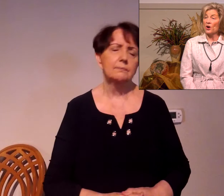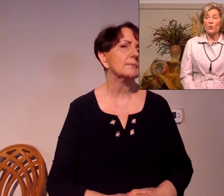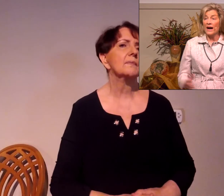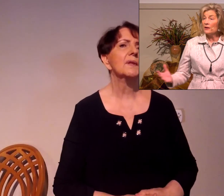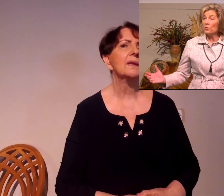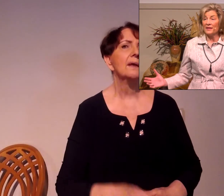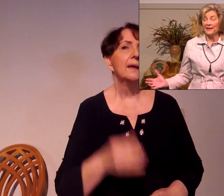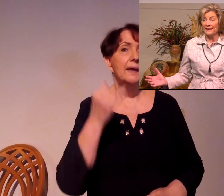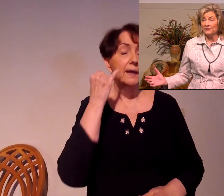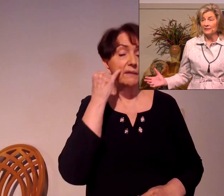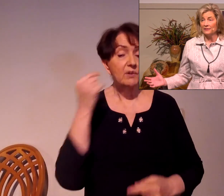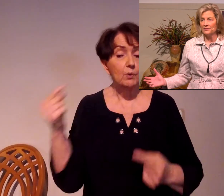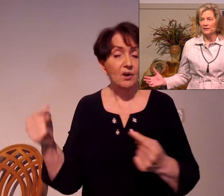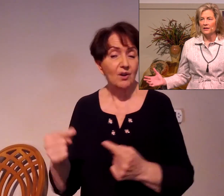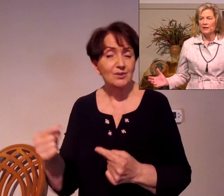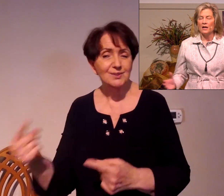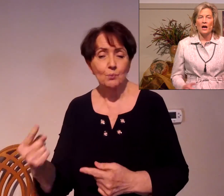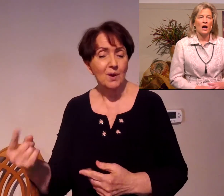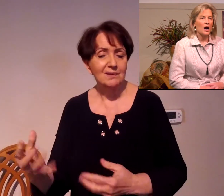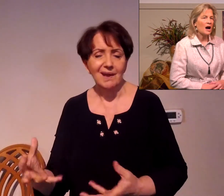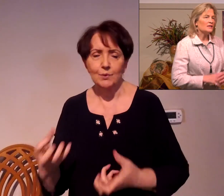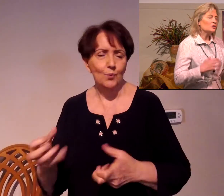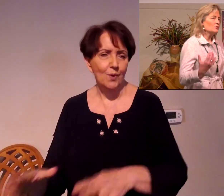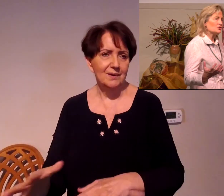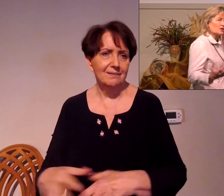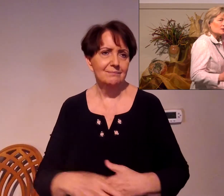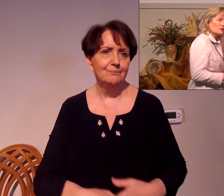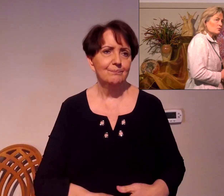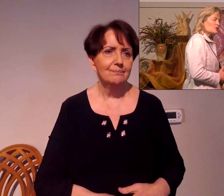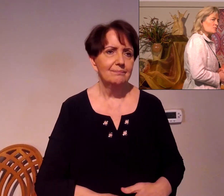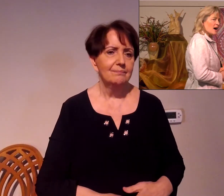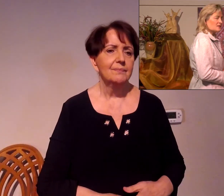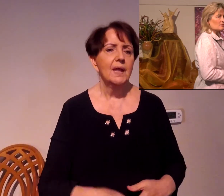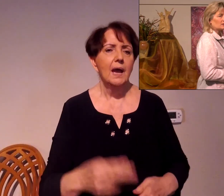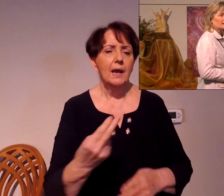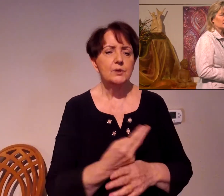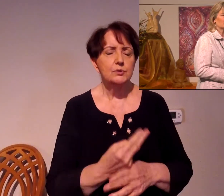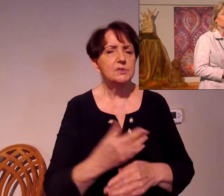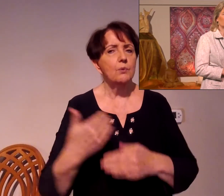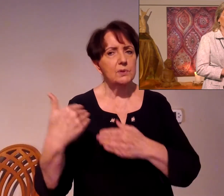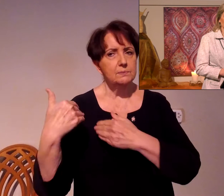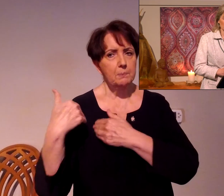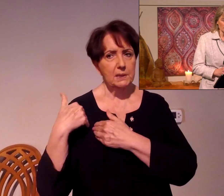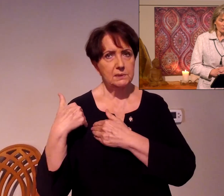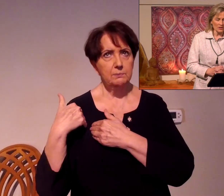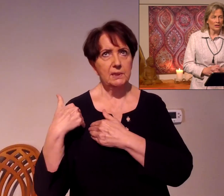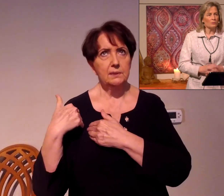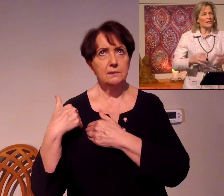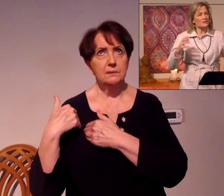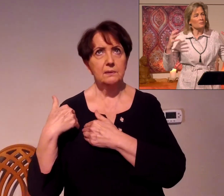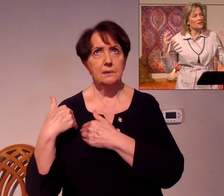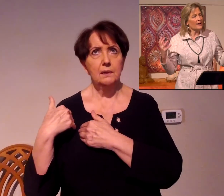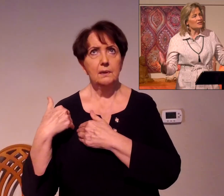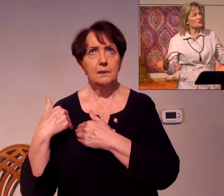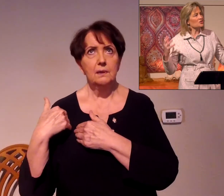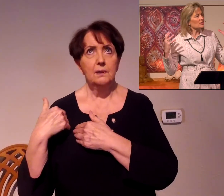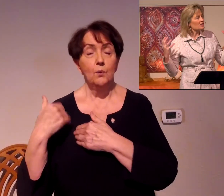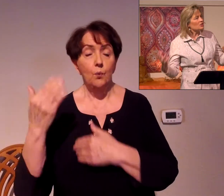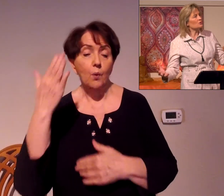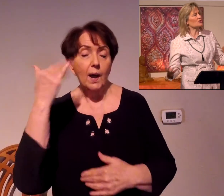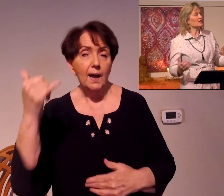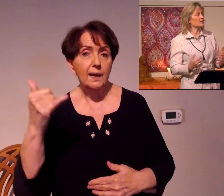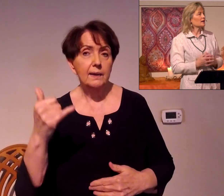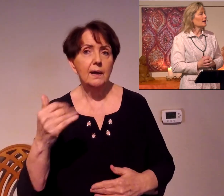If so, I don't want that. I use it responsibly because I'm